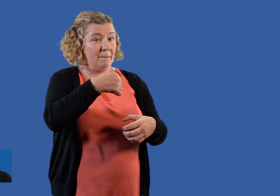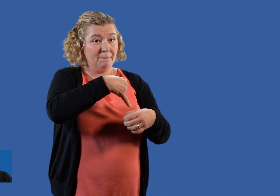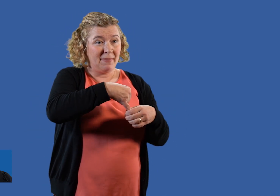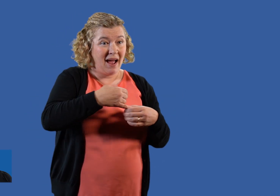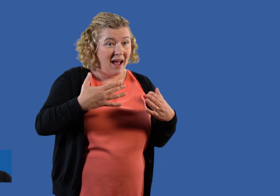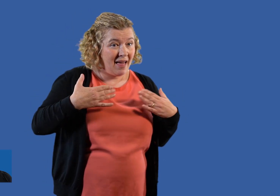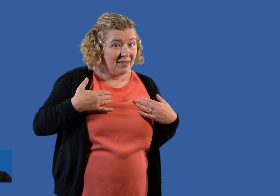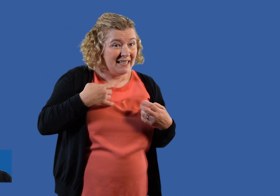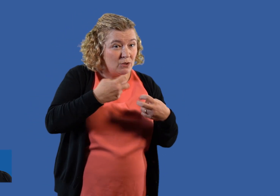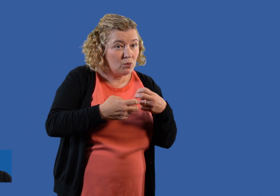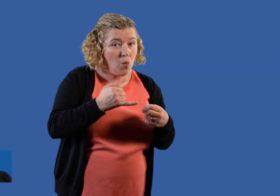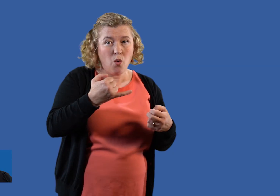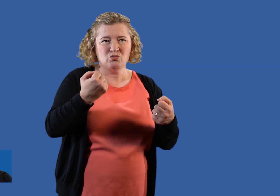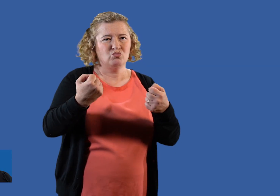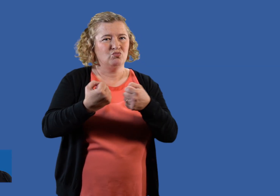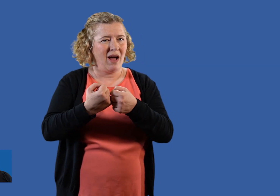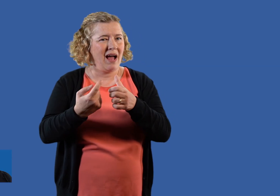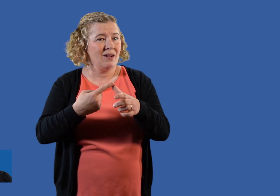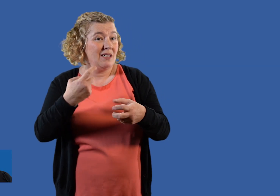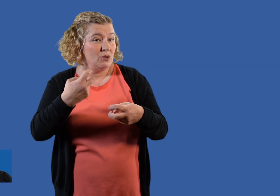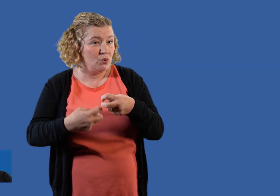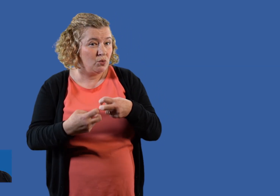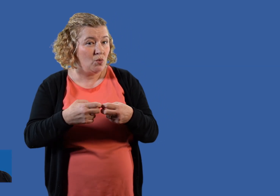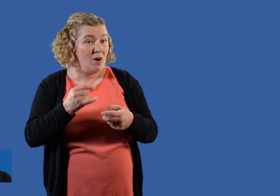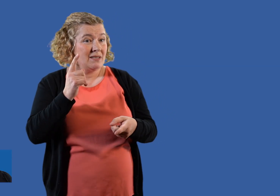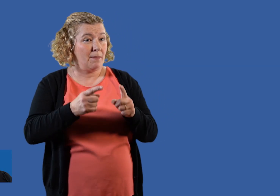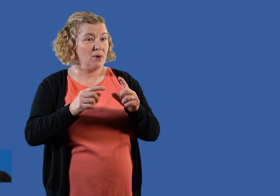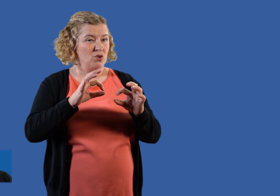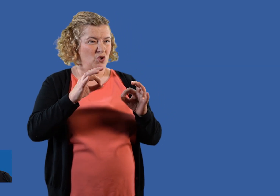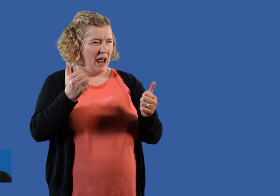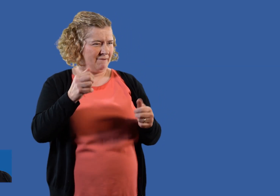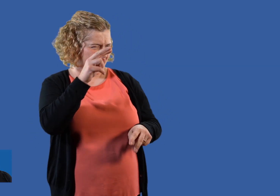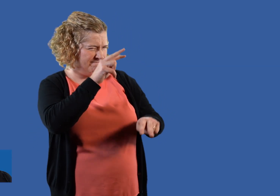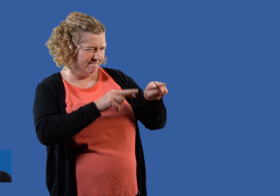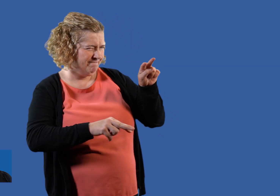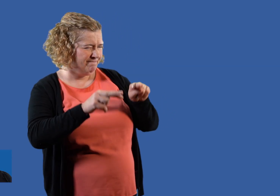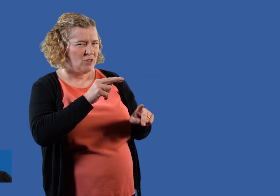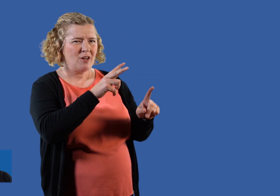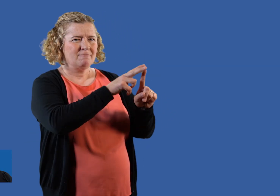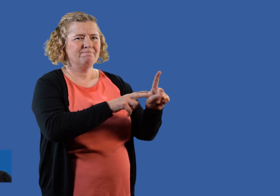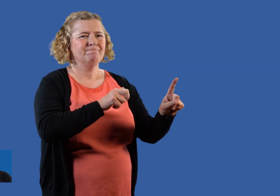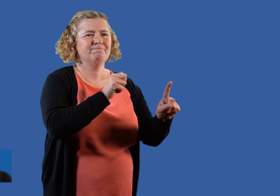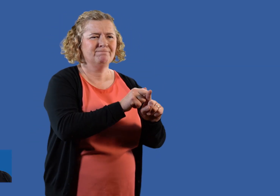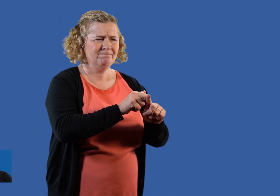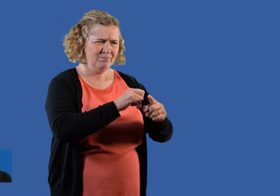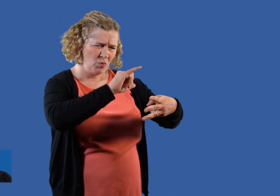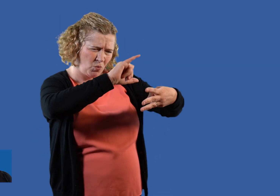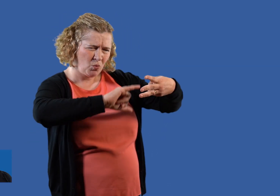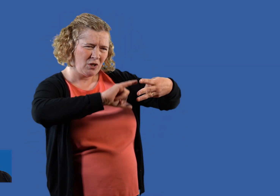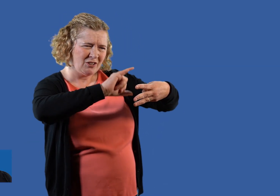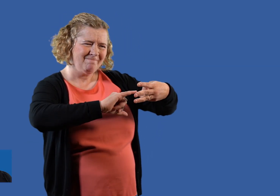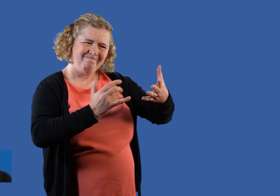which is caused by a medical condition or substance abuse, and these symptoms are not enough to make a diagnosis of one of the other three